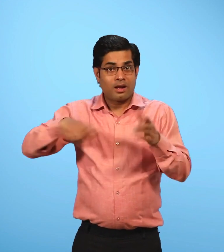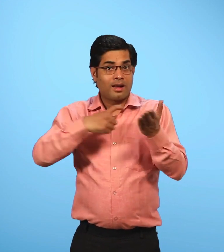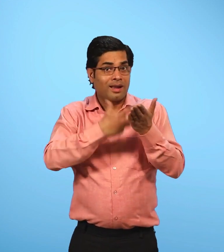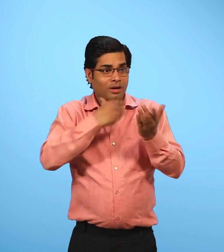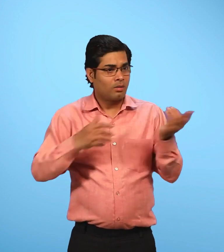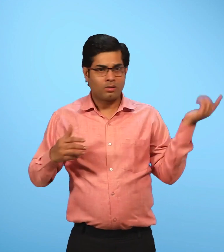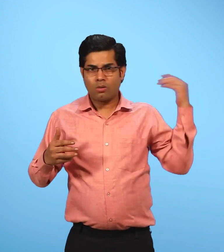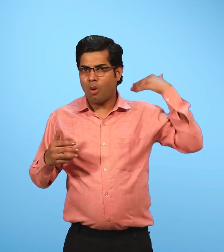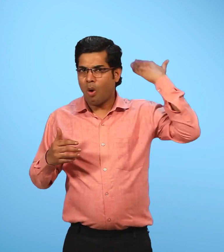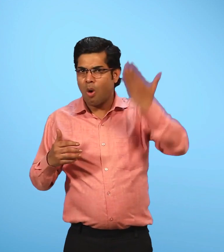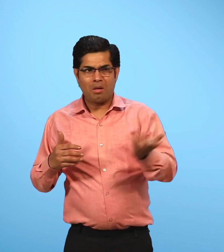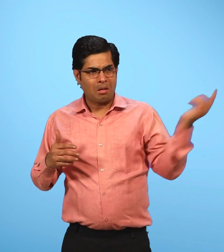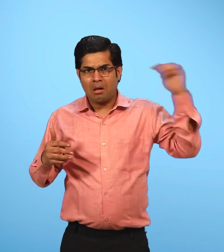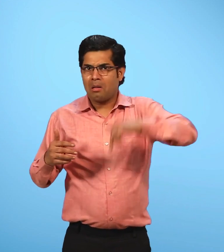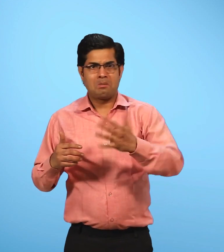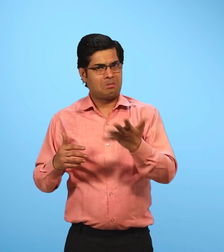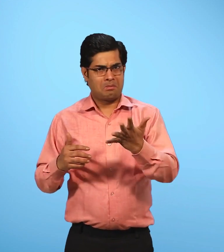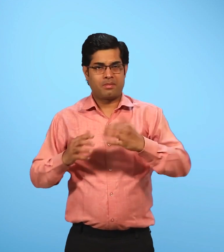was not his footprint?